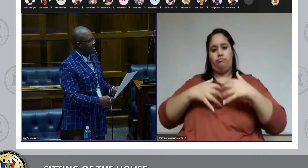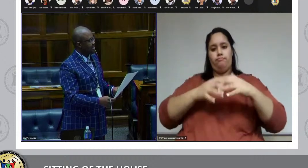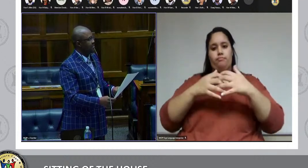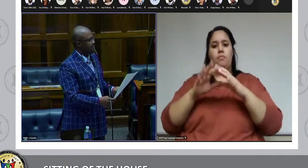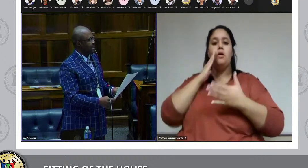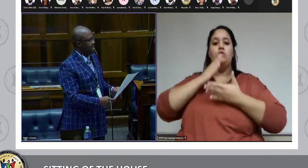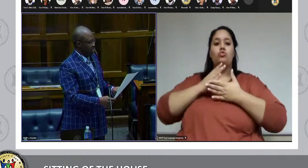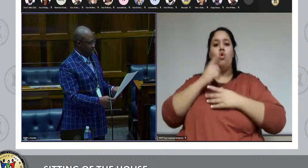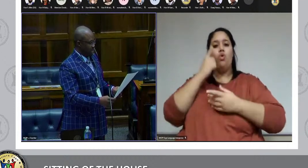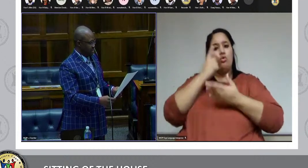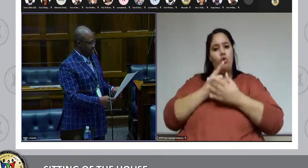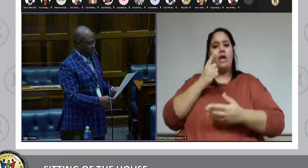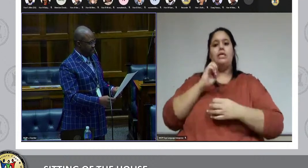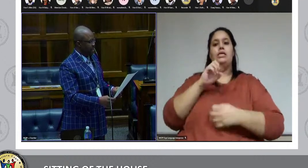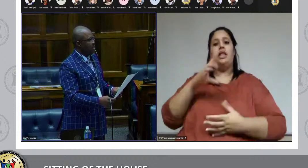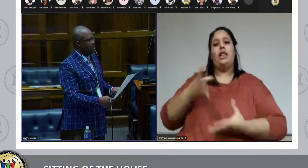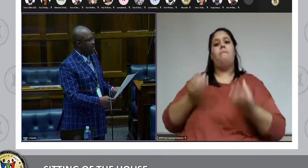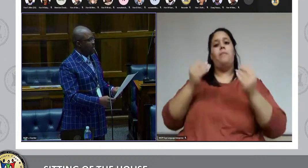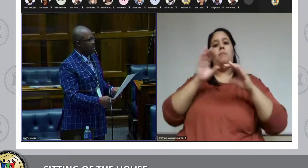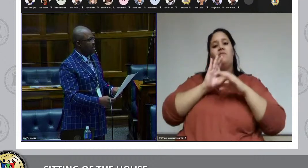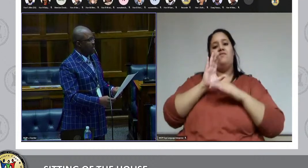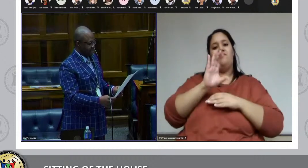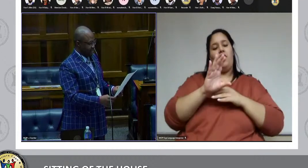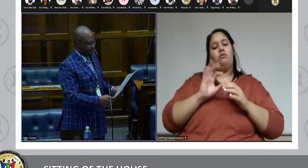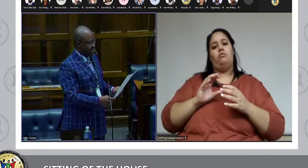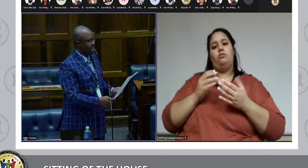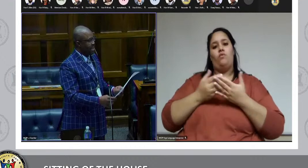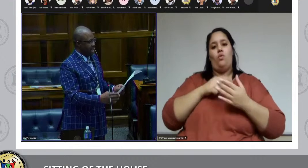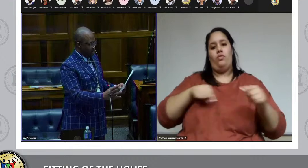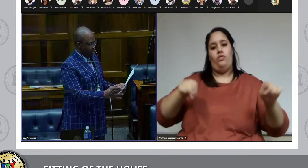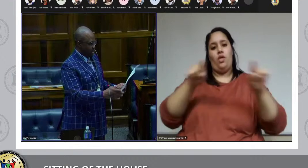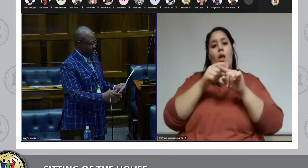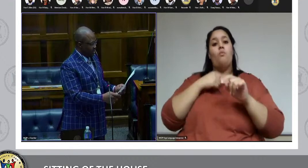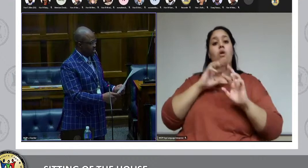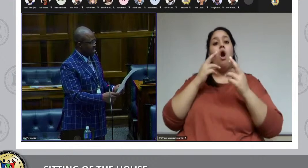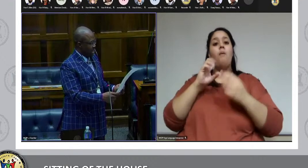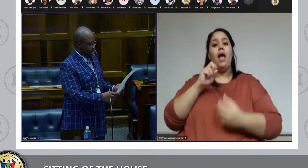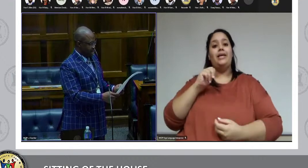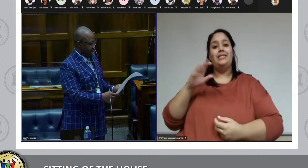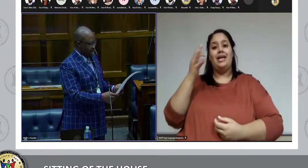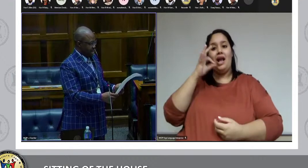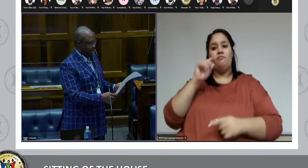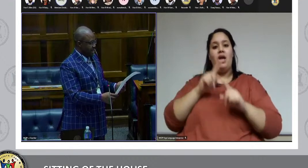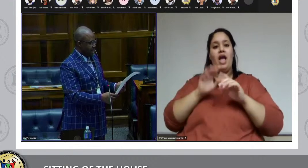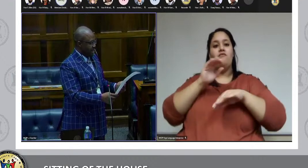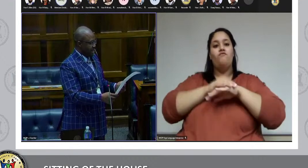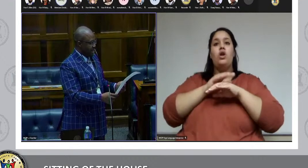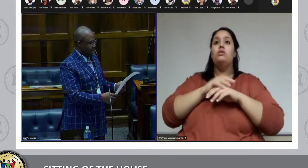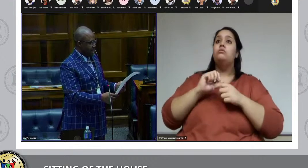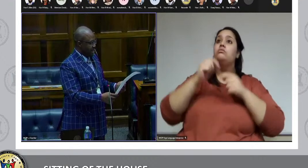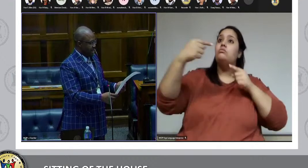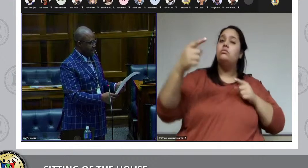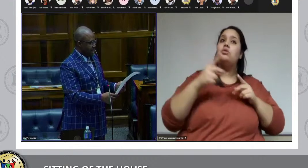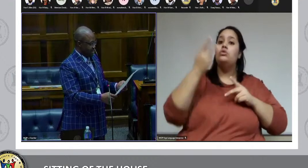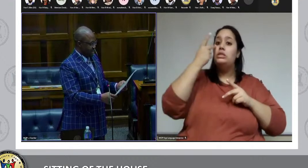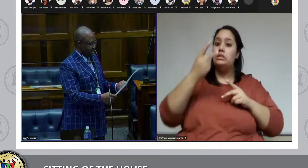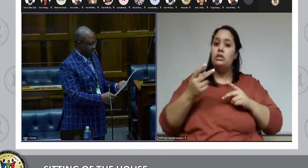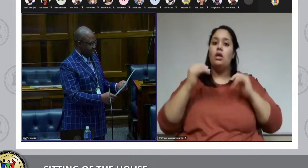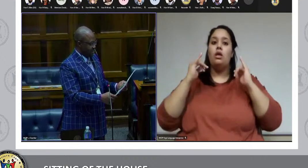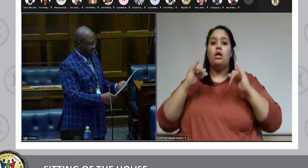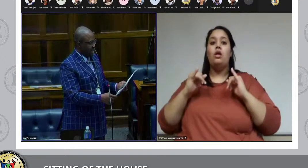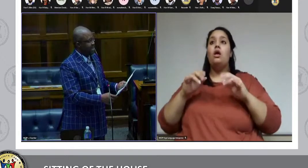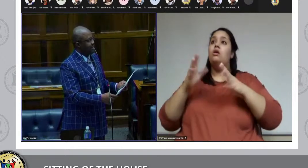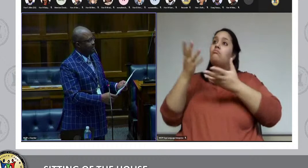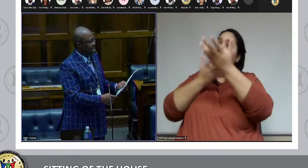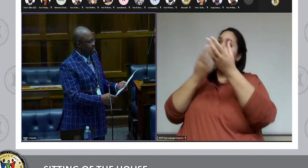ECDs receive the funds allocated to them. We hope that the ANC government and our friends across the aisle can urgently speak to their colleagues at